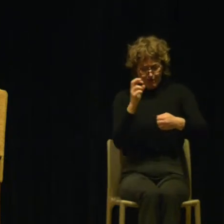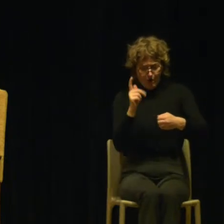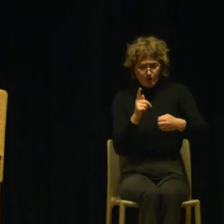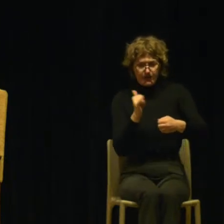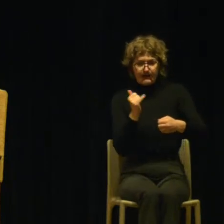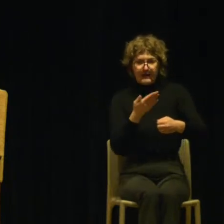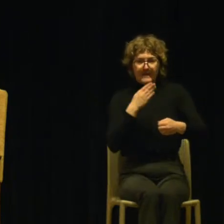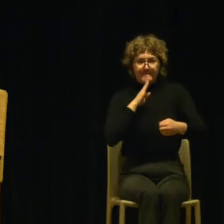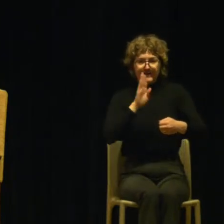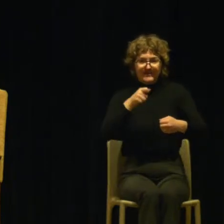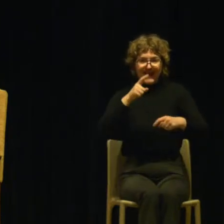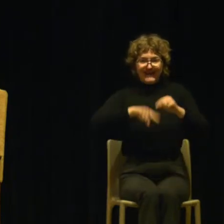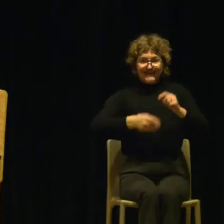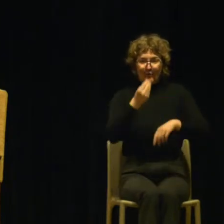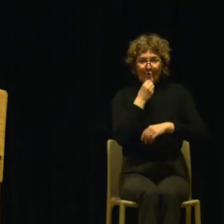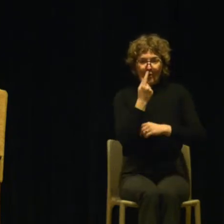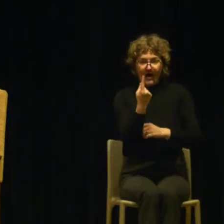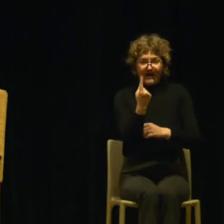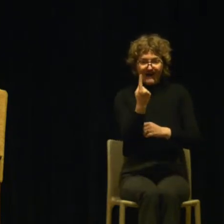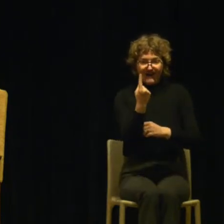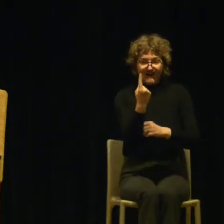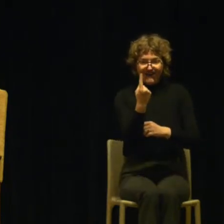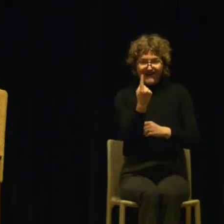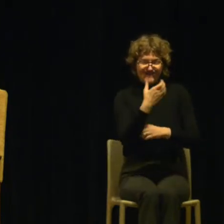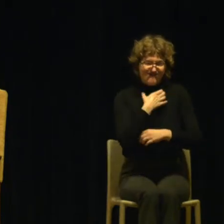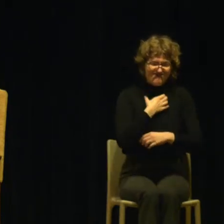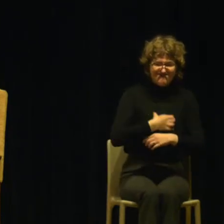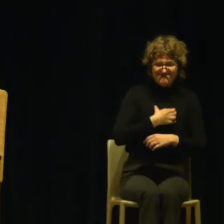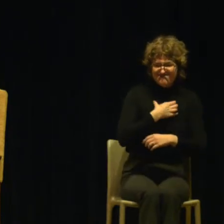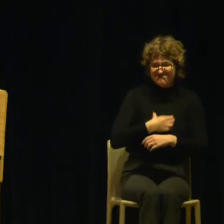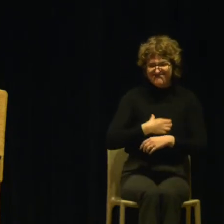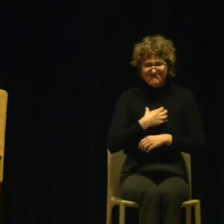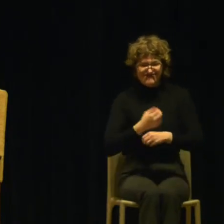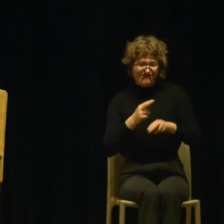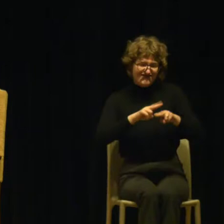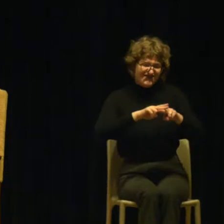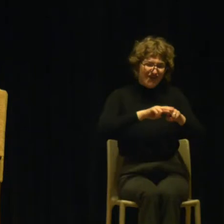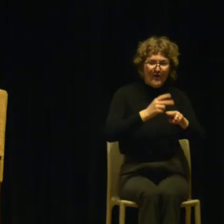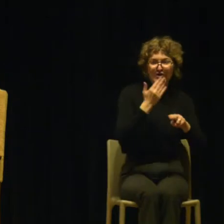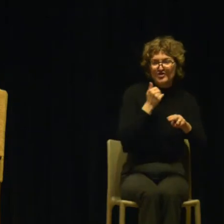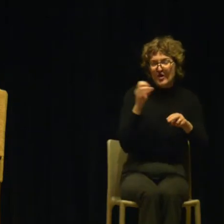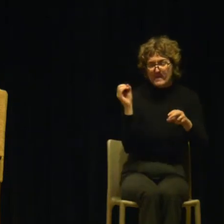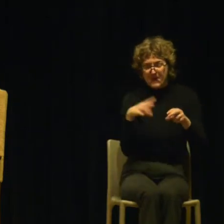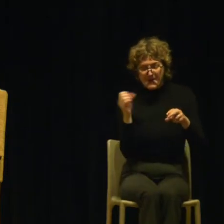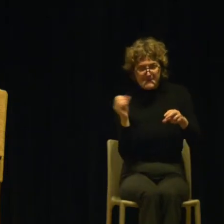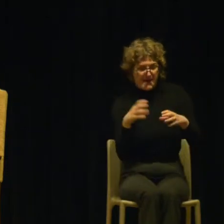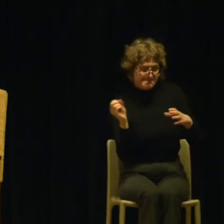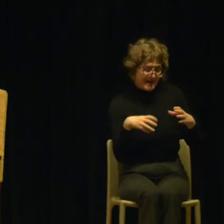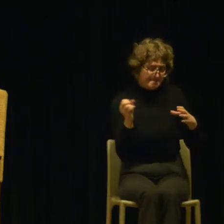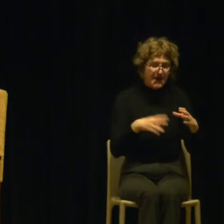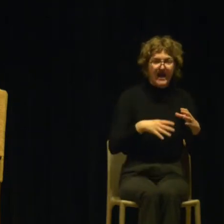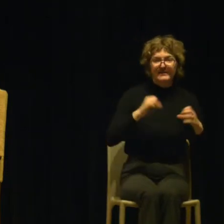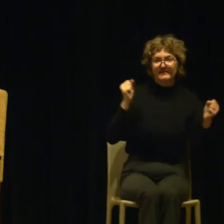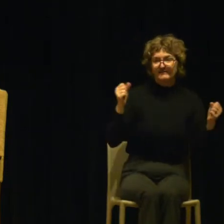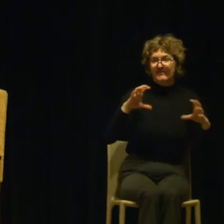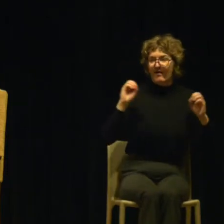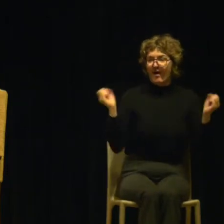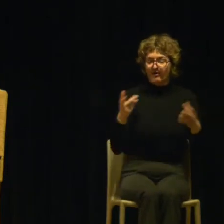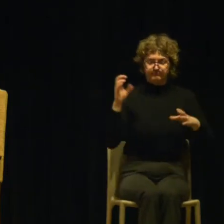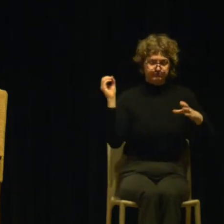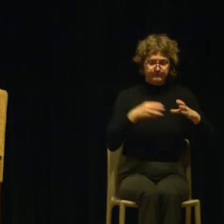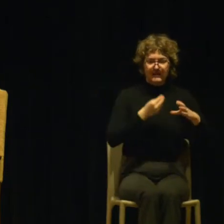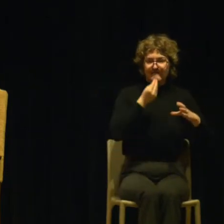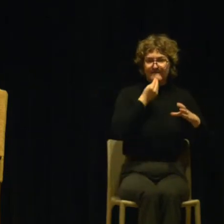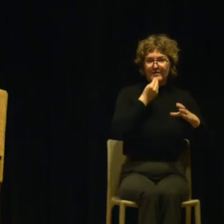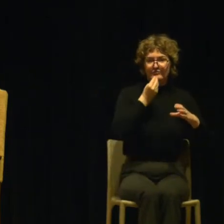bitch can't eat just one. I'm going to put some more salt and a little bit more sugar. We put all these things in food